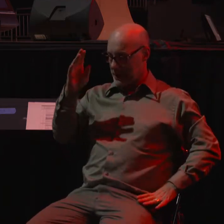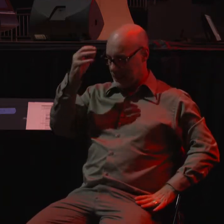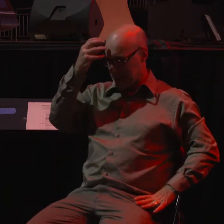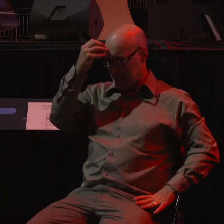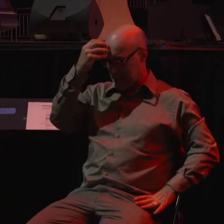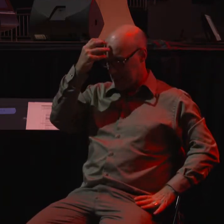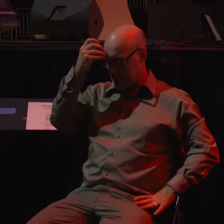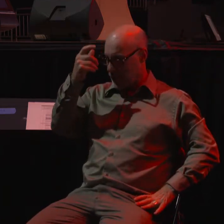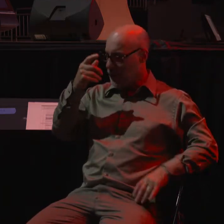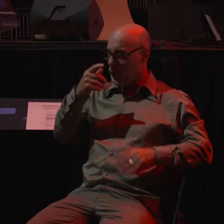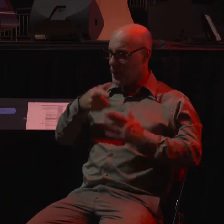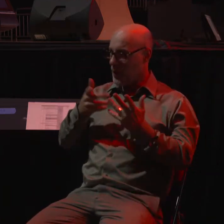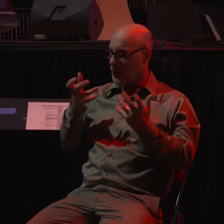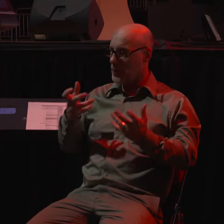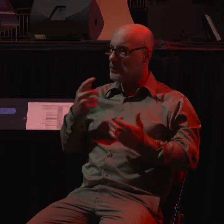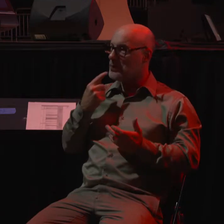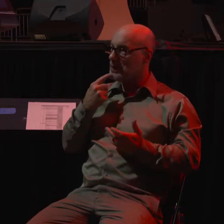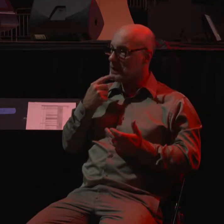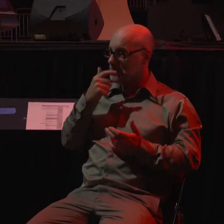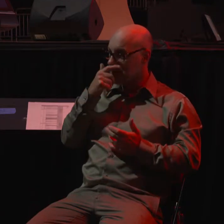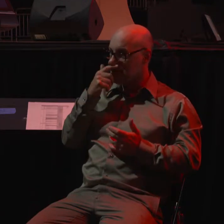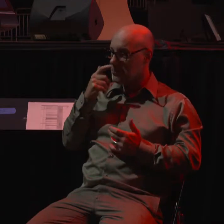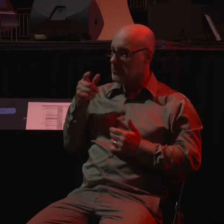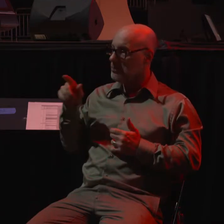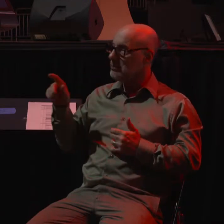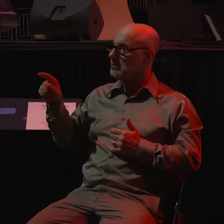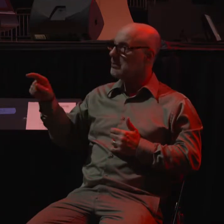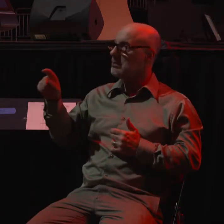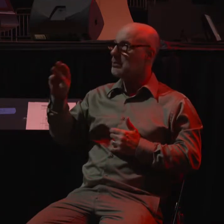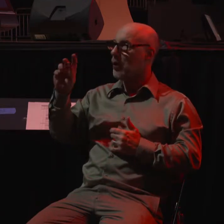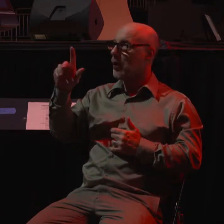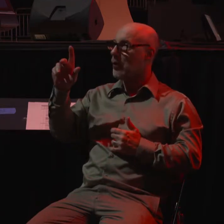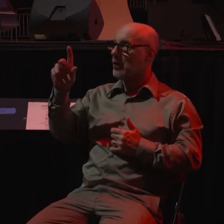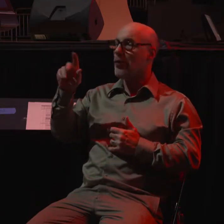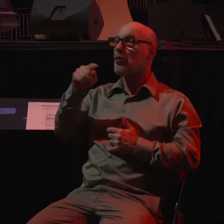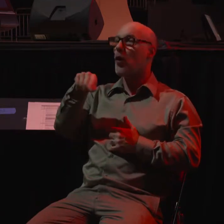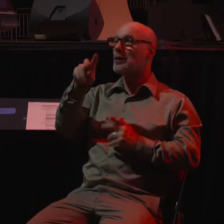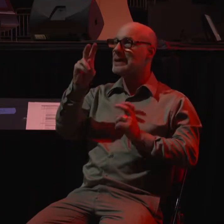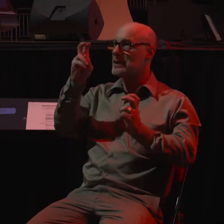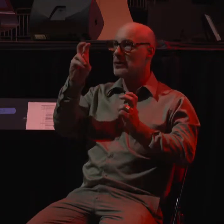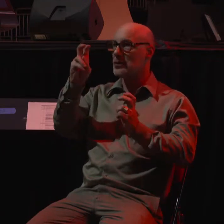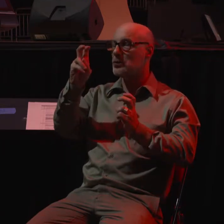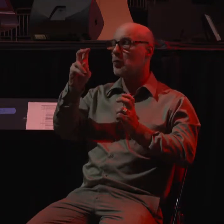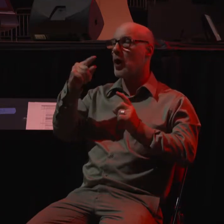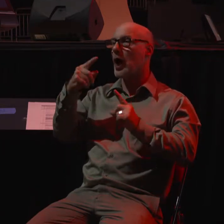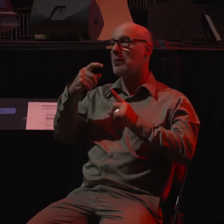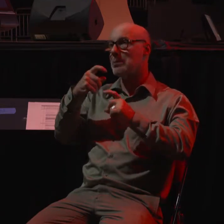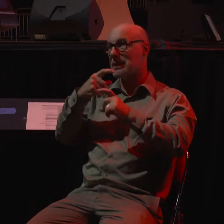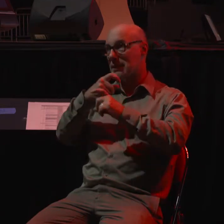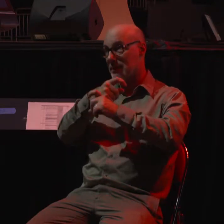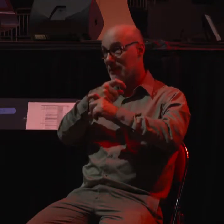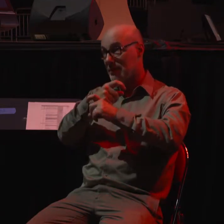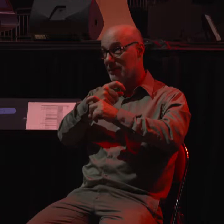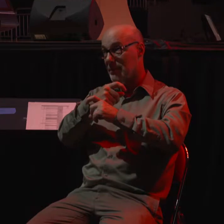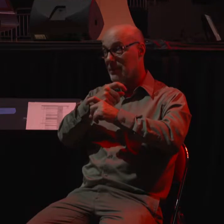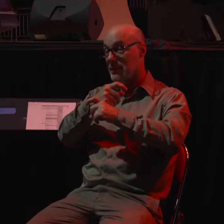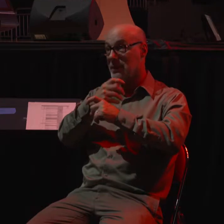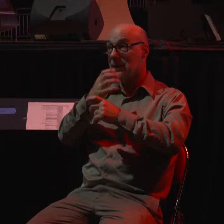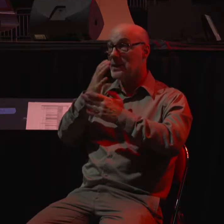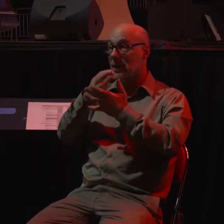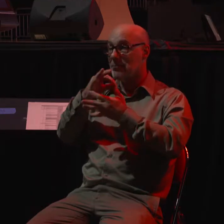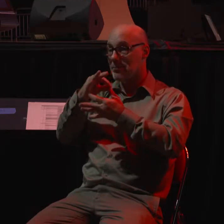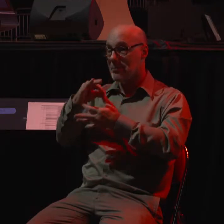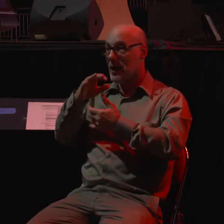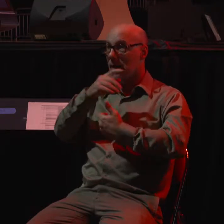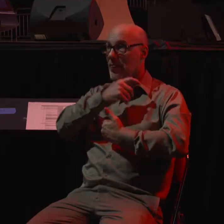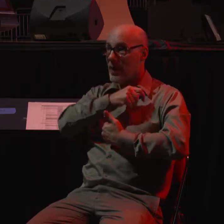that these were just real complex issues. Some were issues of theology,